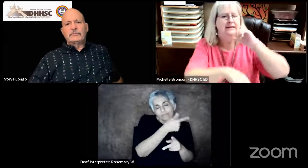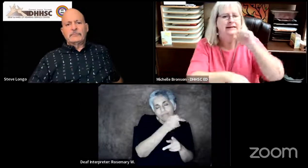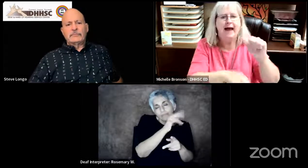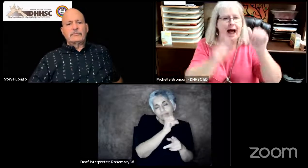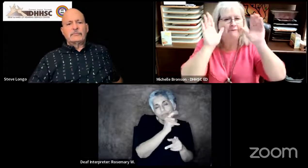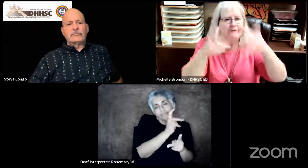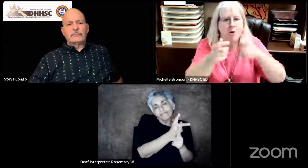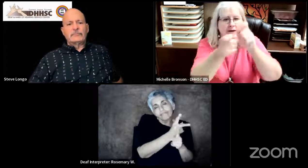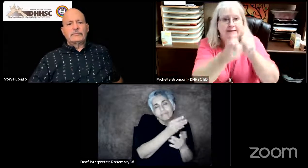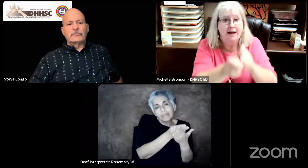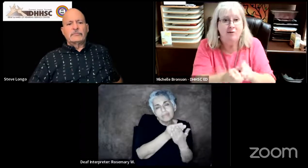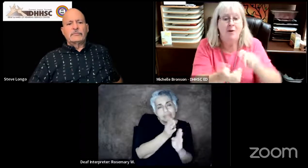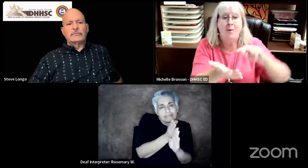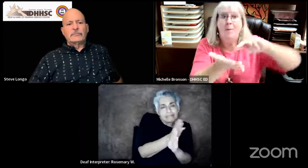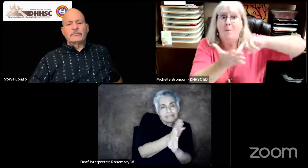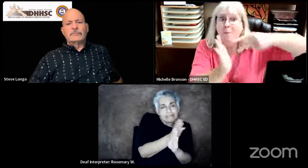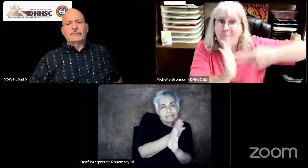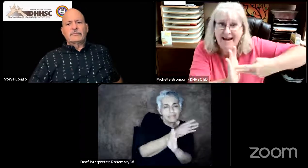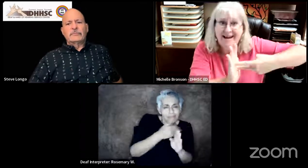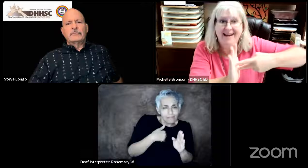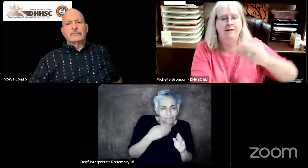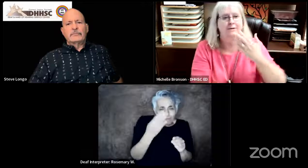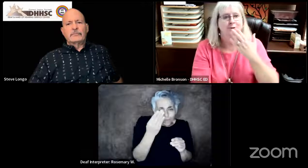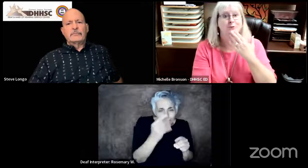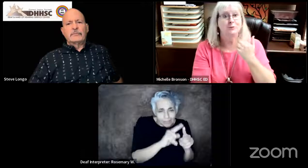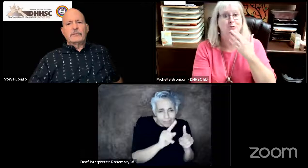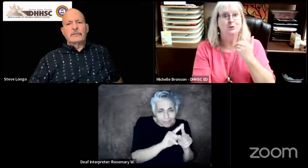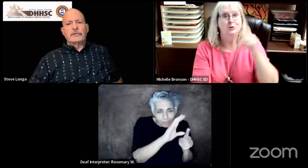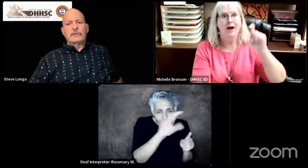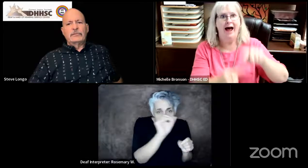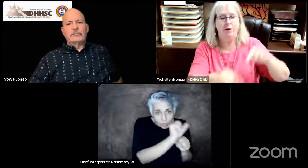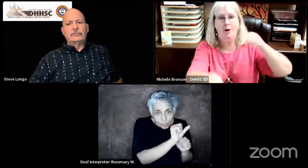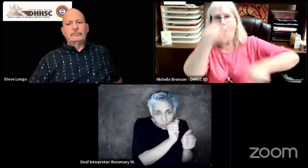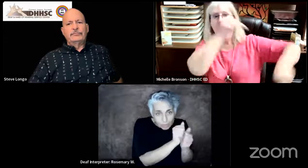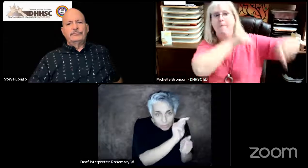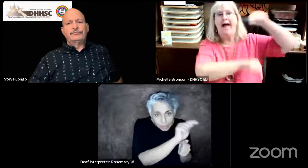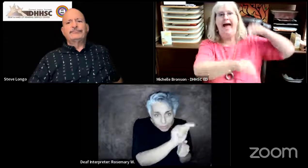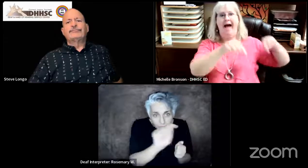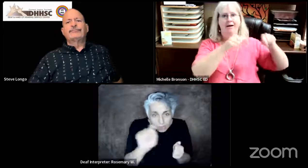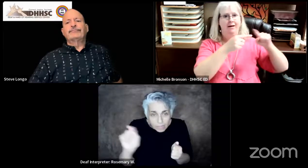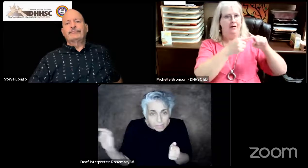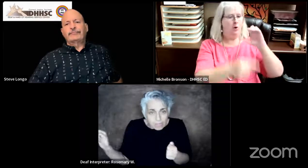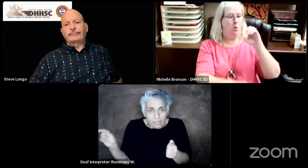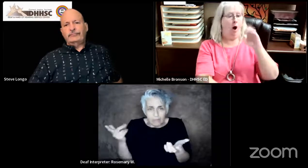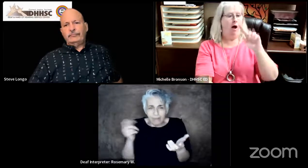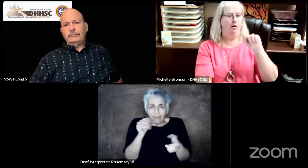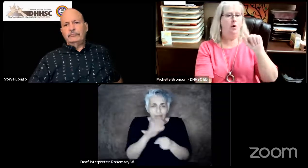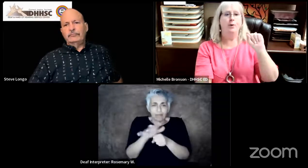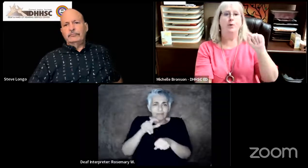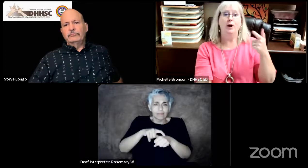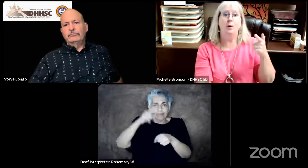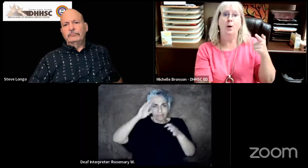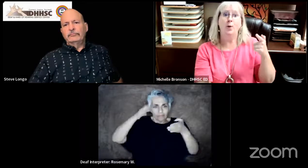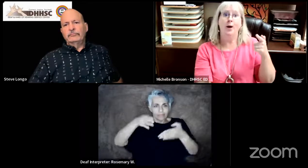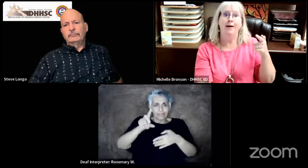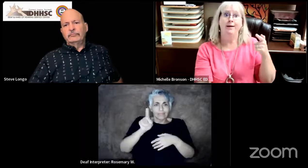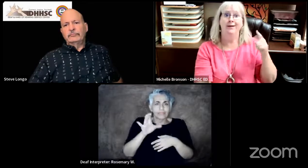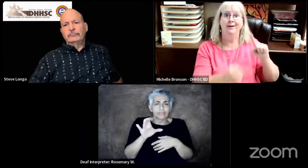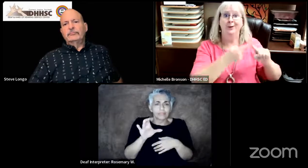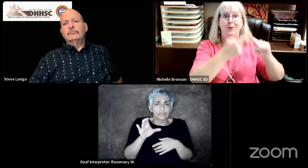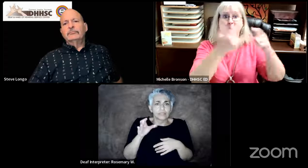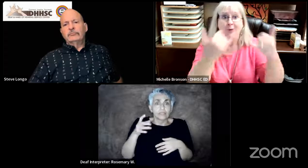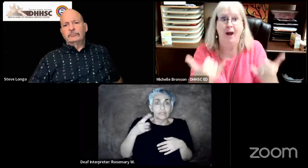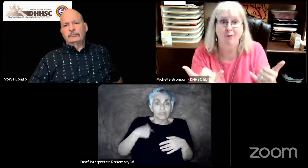clients. So he didn't really focus on the details, which means now our current bookkeeper is having to go back